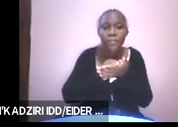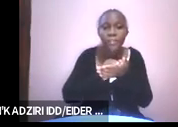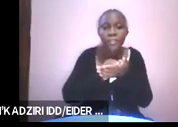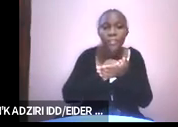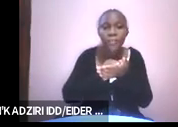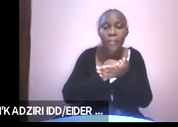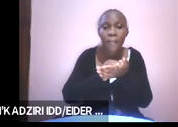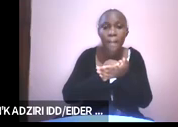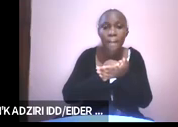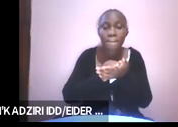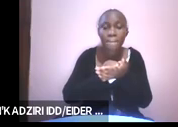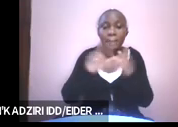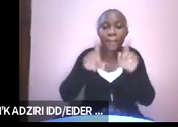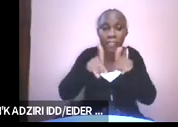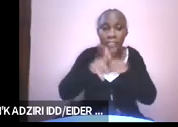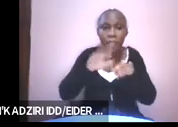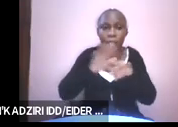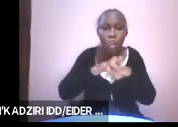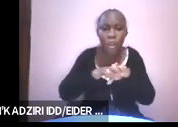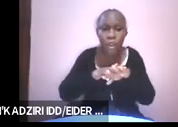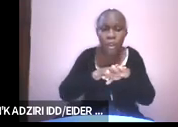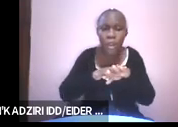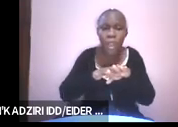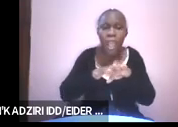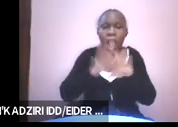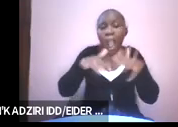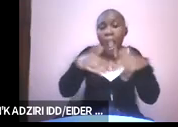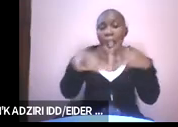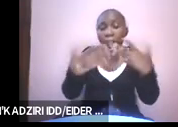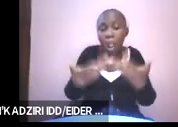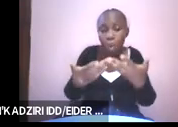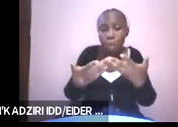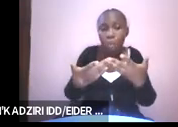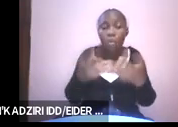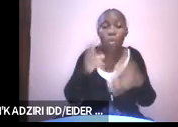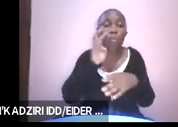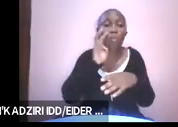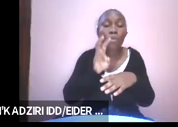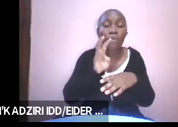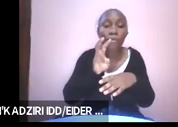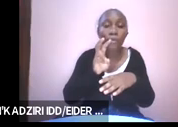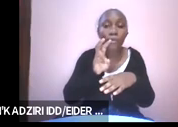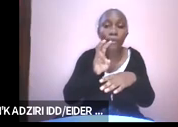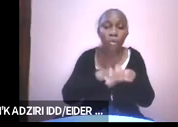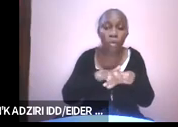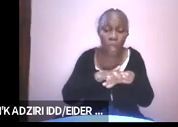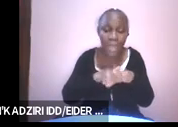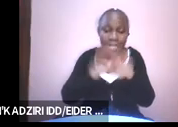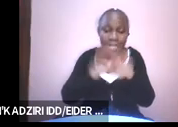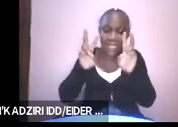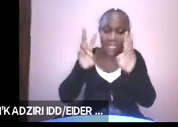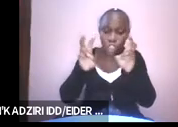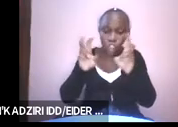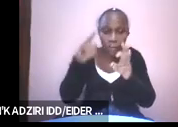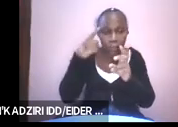this argument that is made specifically around like this like a topic of like human